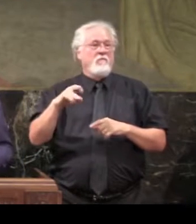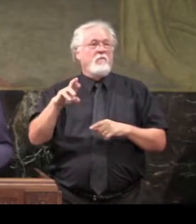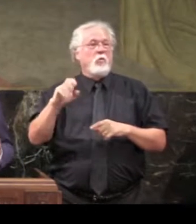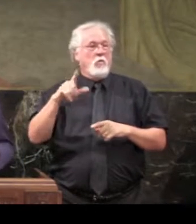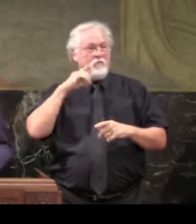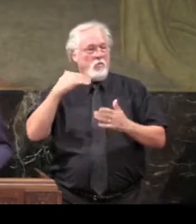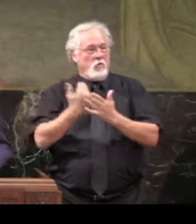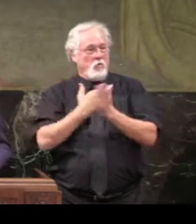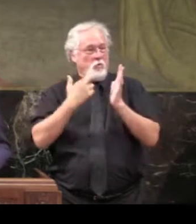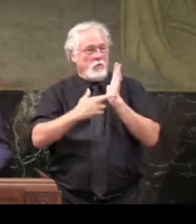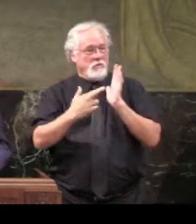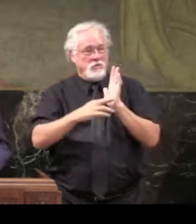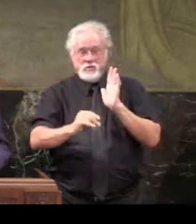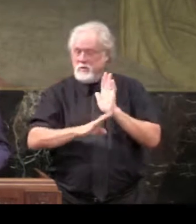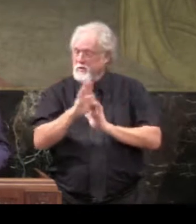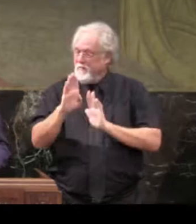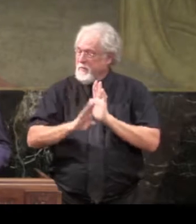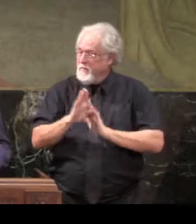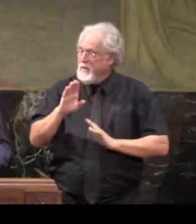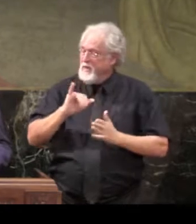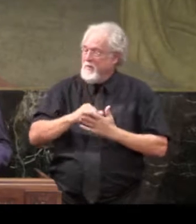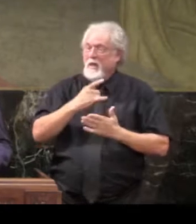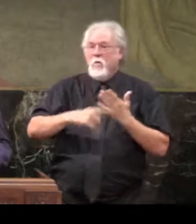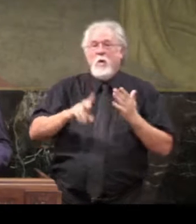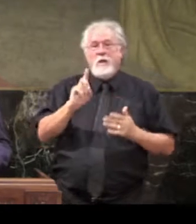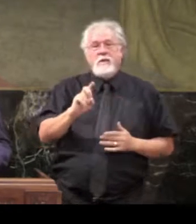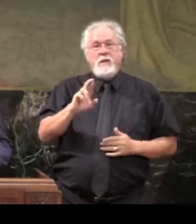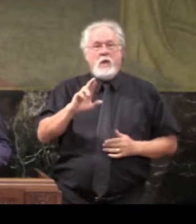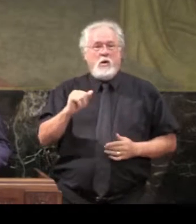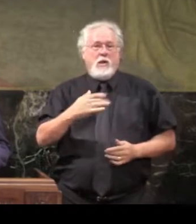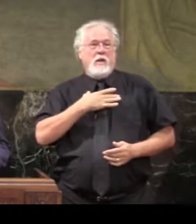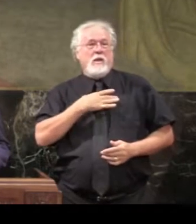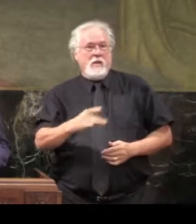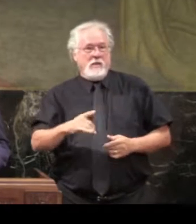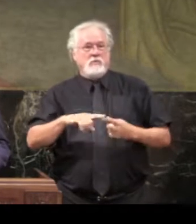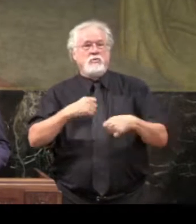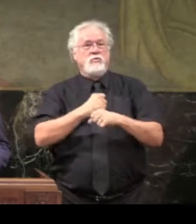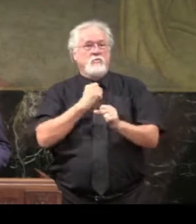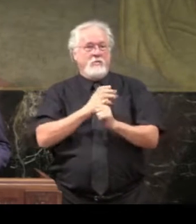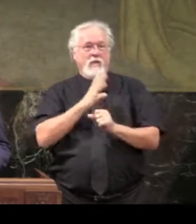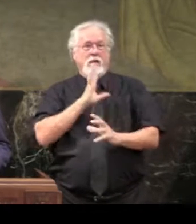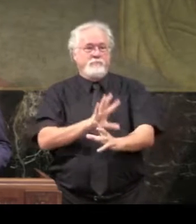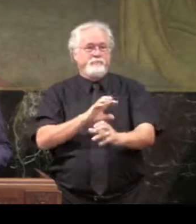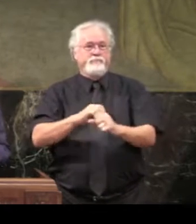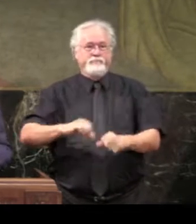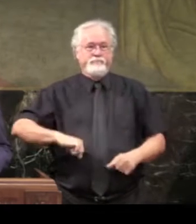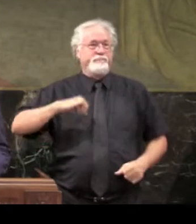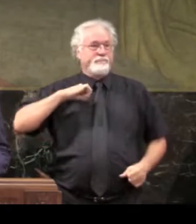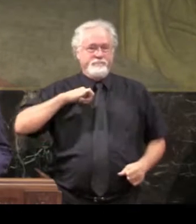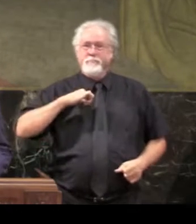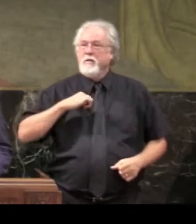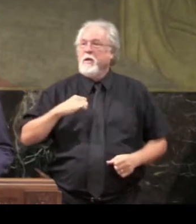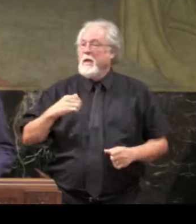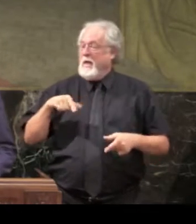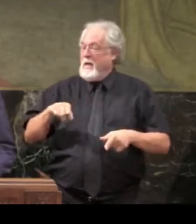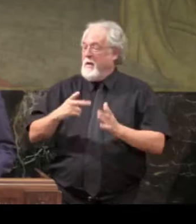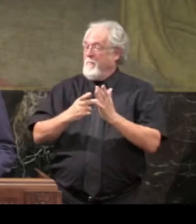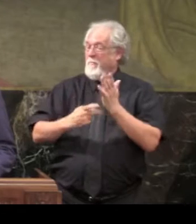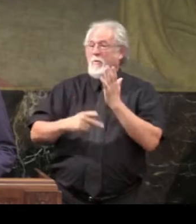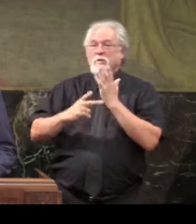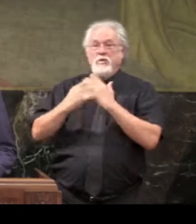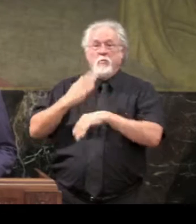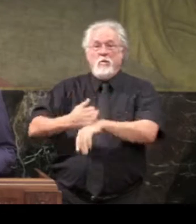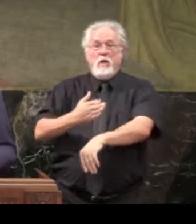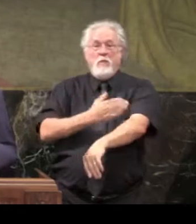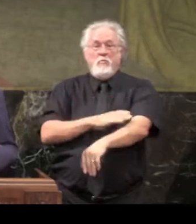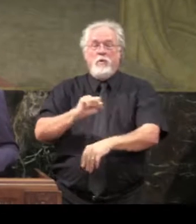It's exactly the kind of investment that DRA likes to make and is proud to be a part of. This project will upgrade serial components